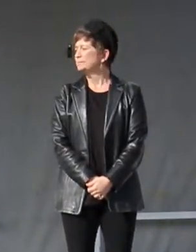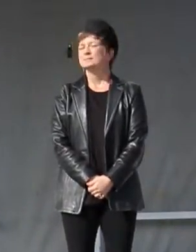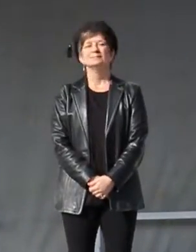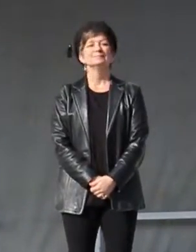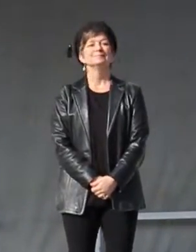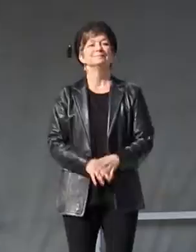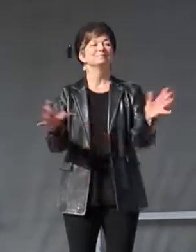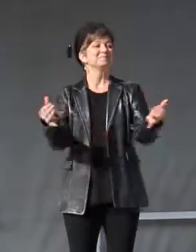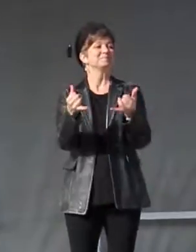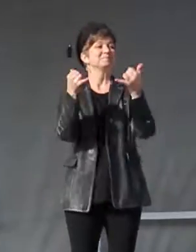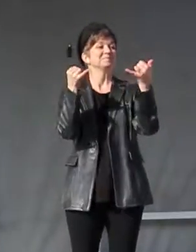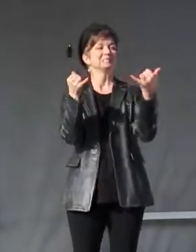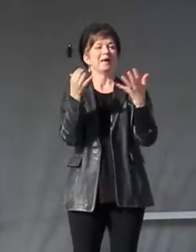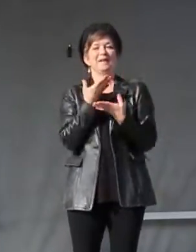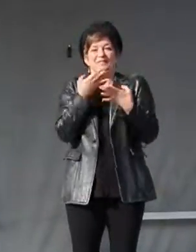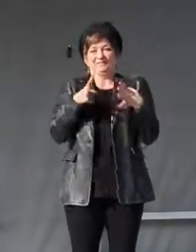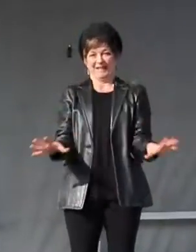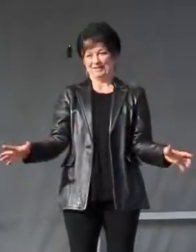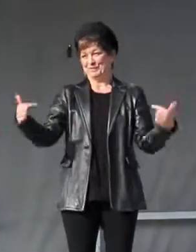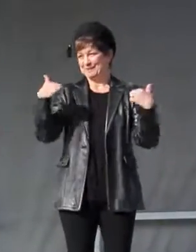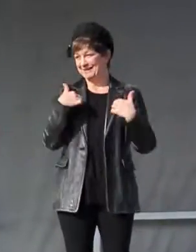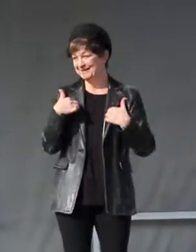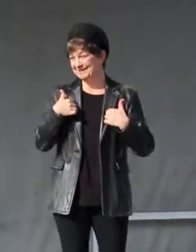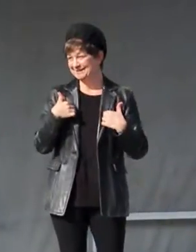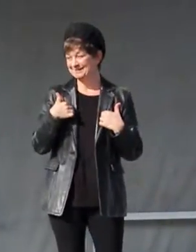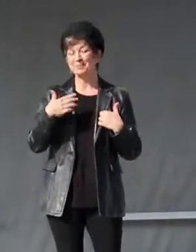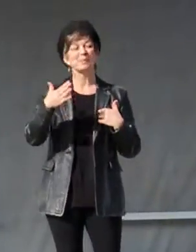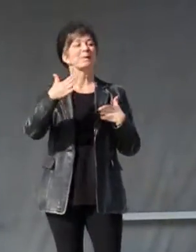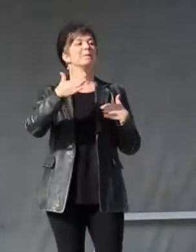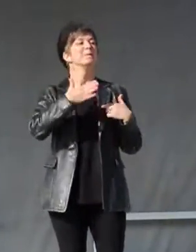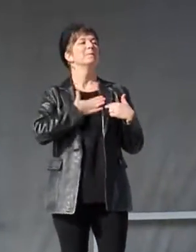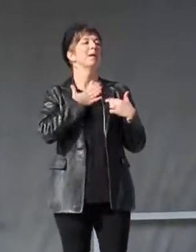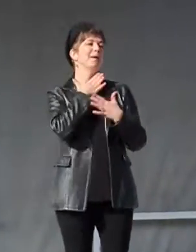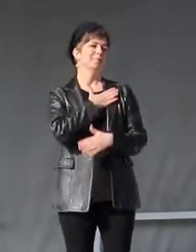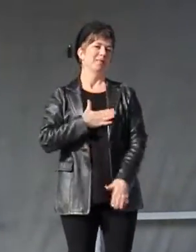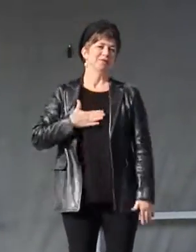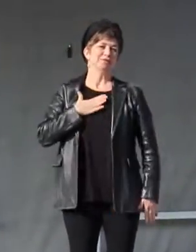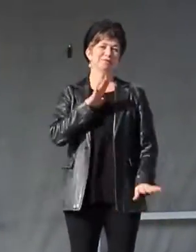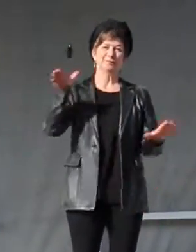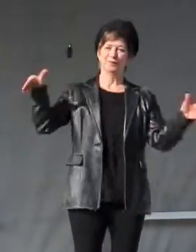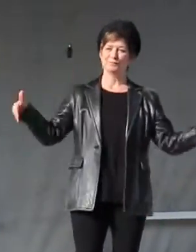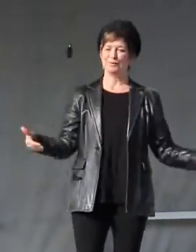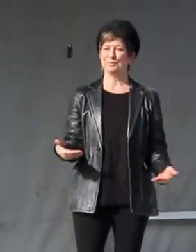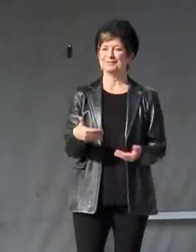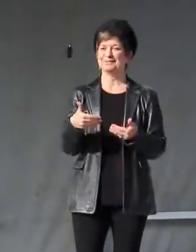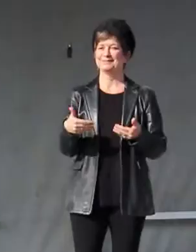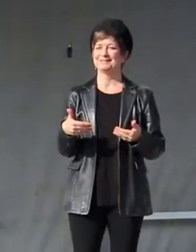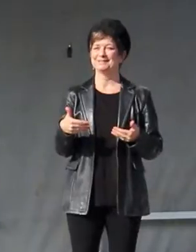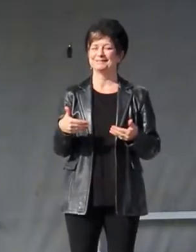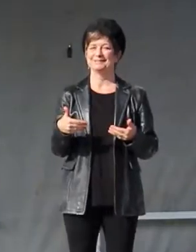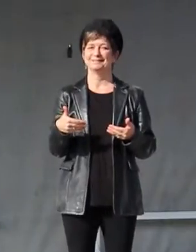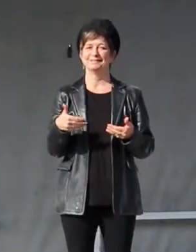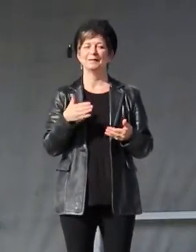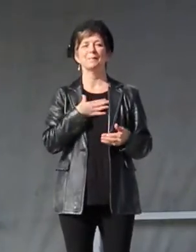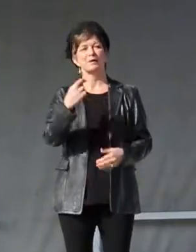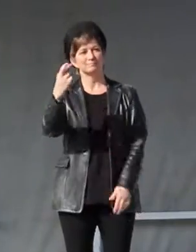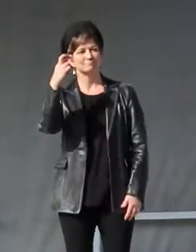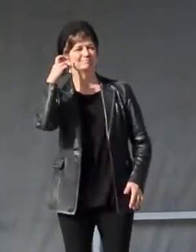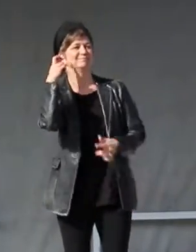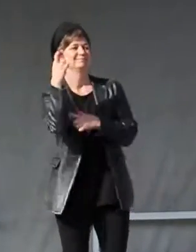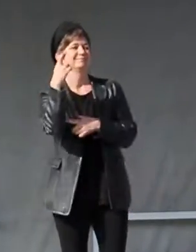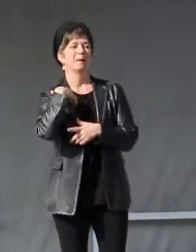And now I will stop talking. It is my absolute pleasure to introduce a very close friend,